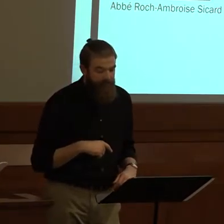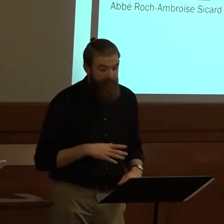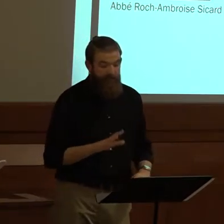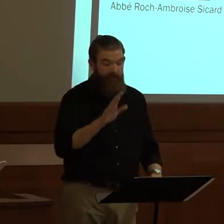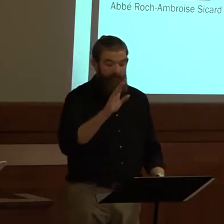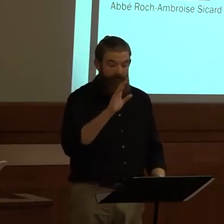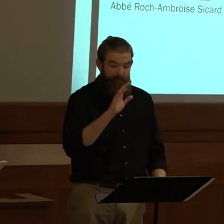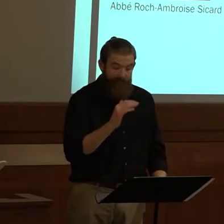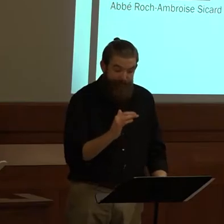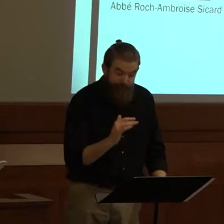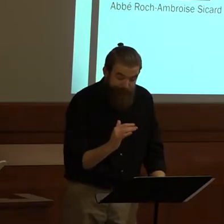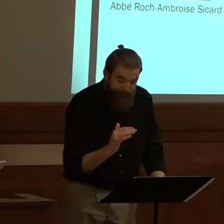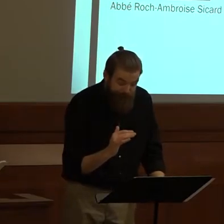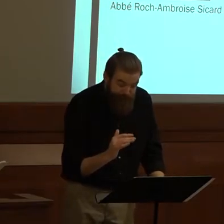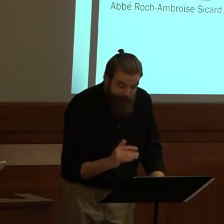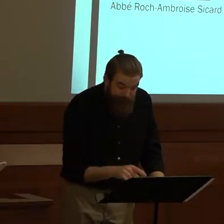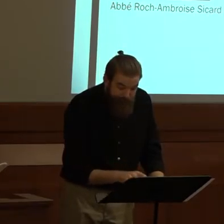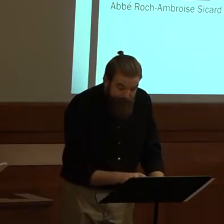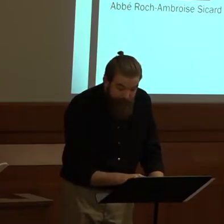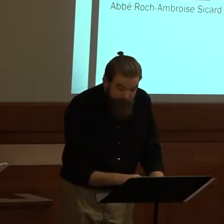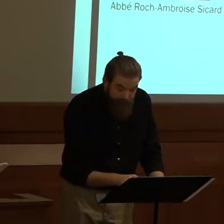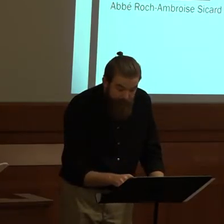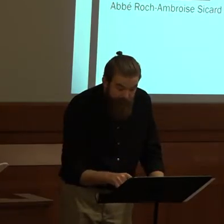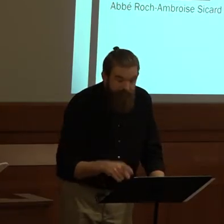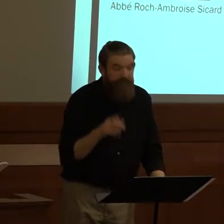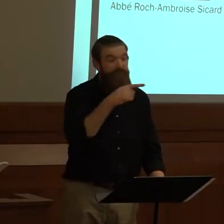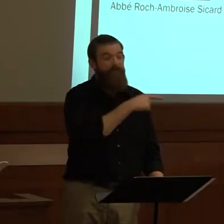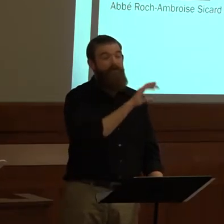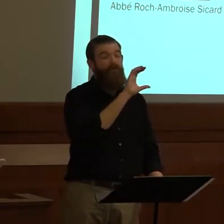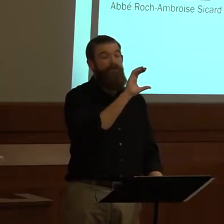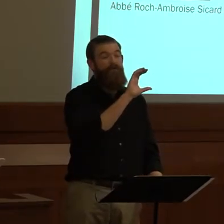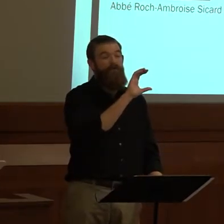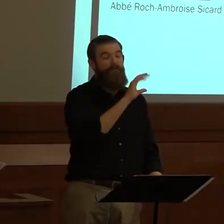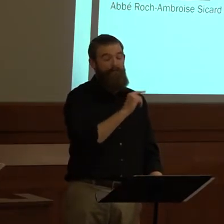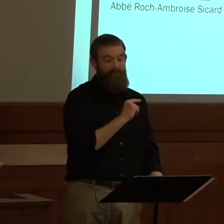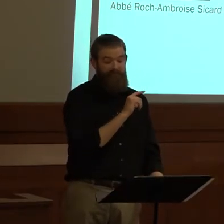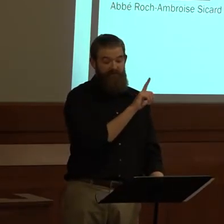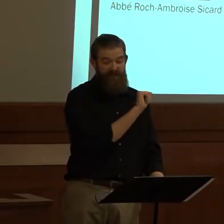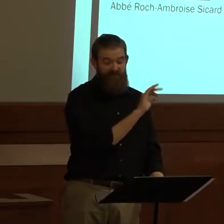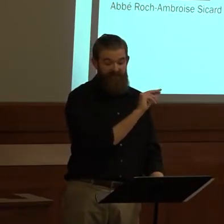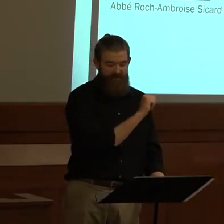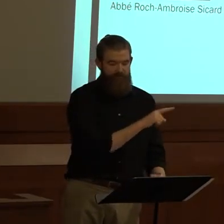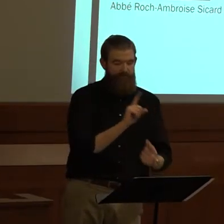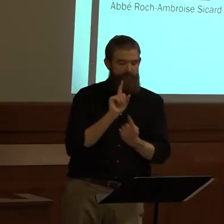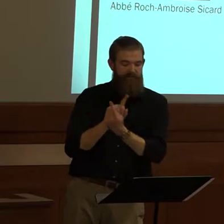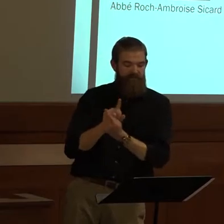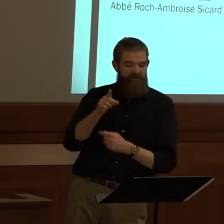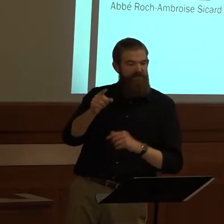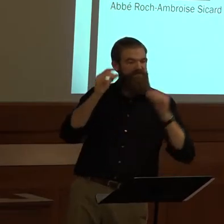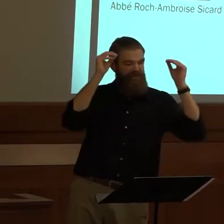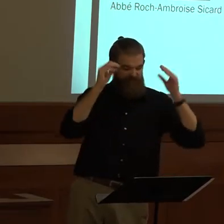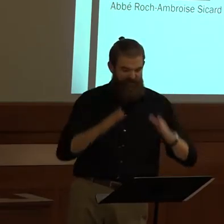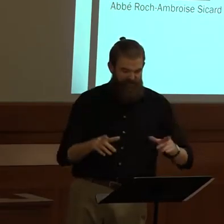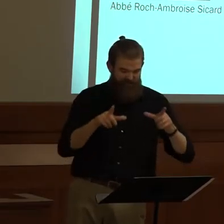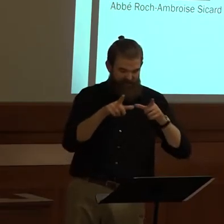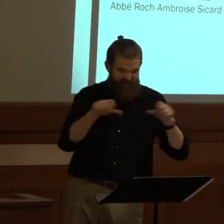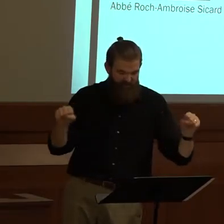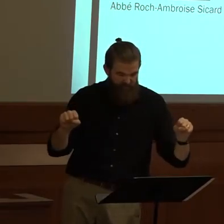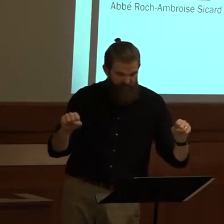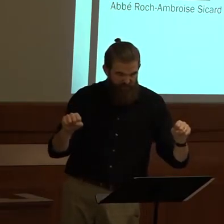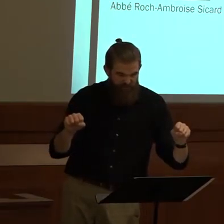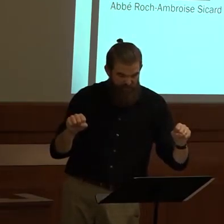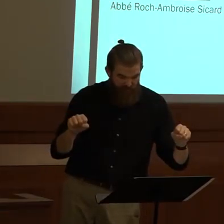Rousselot was well connected in influential circles of society. You can see up here, there's a picture of